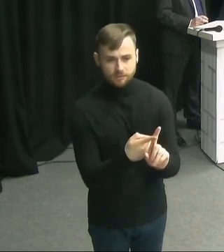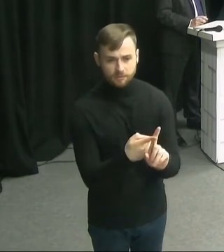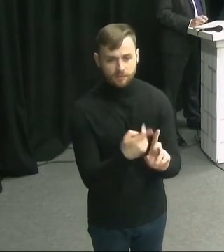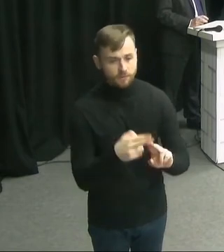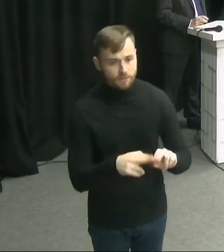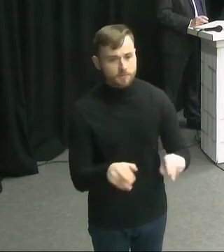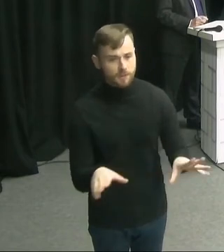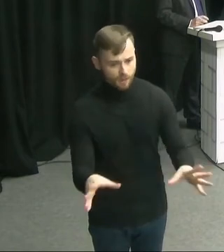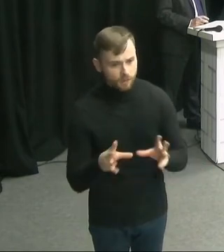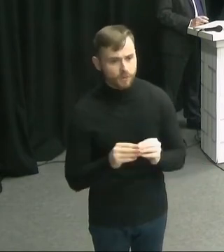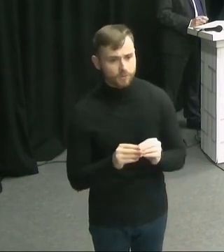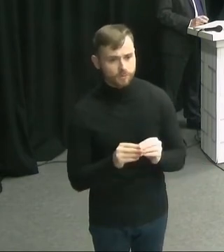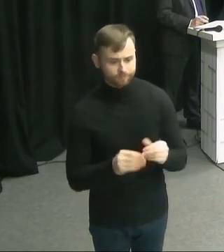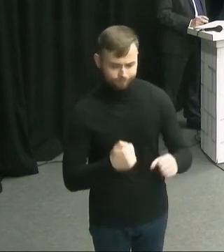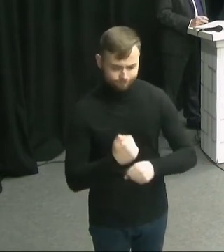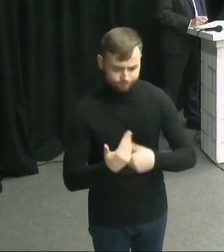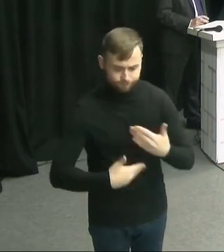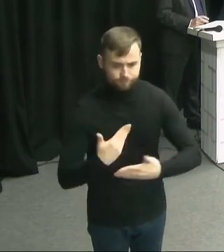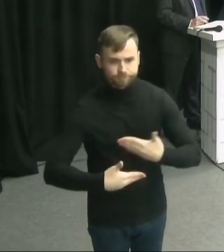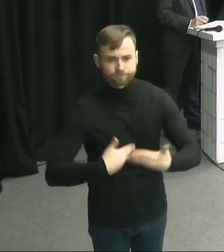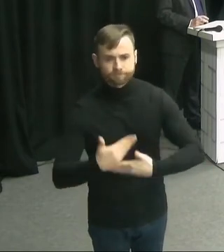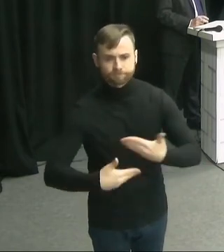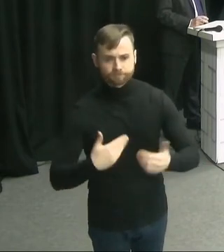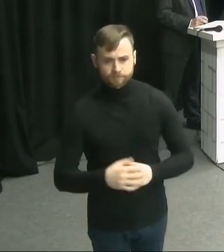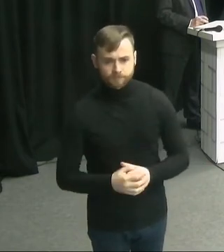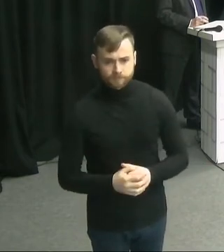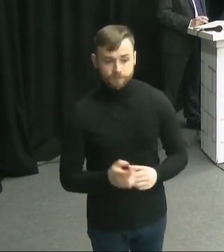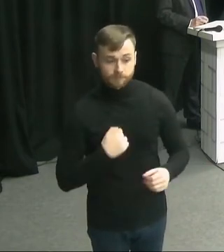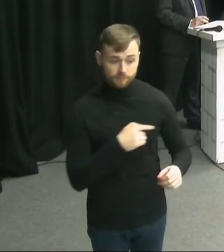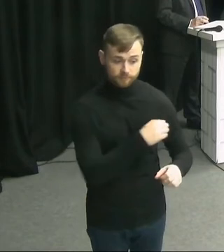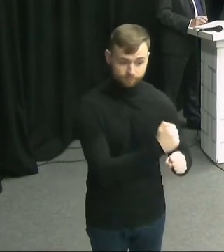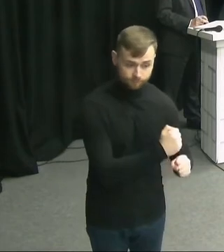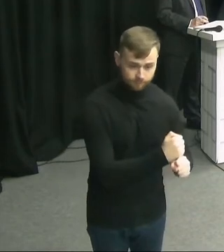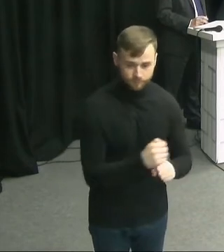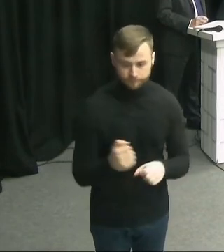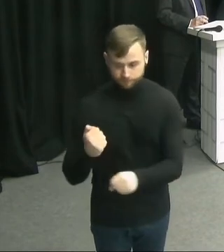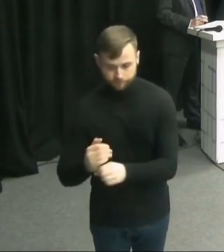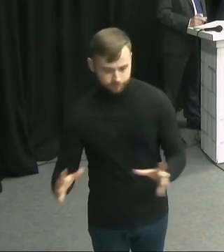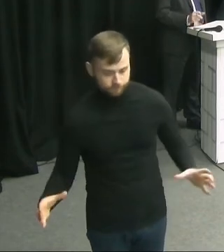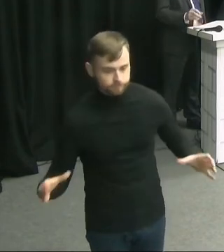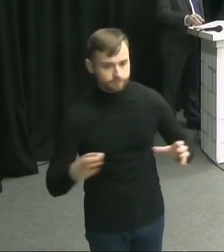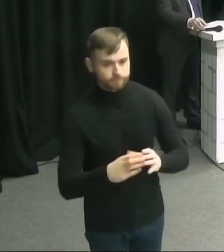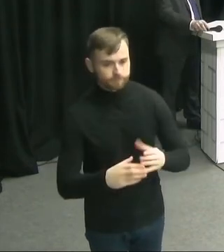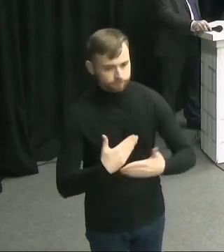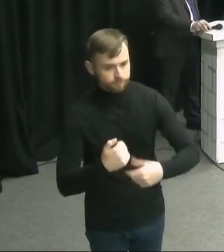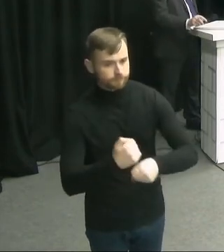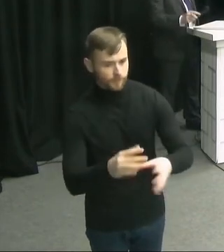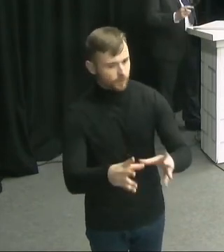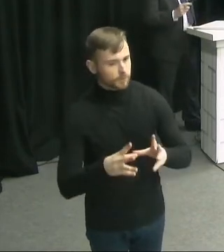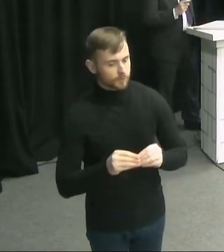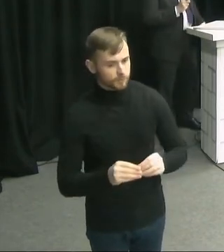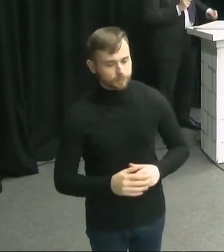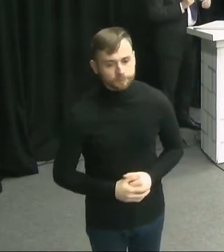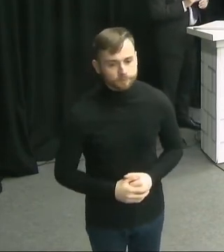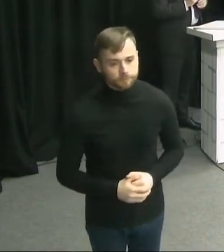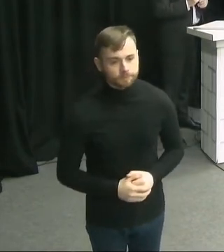I would also like to see your commitment to help me achieve these goals, because we have to work together to achieve them.